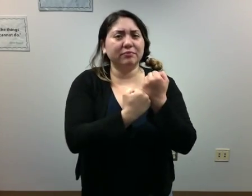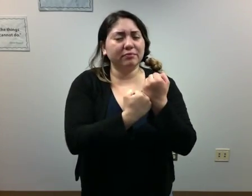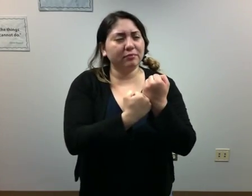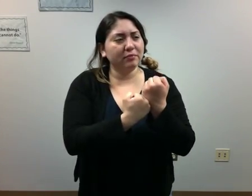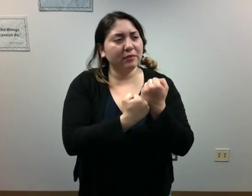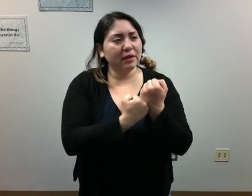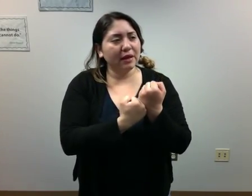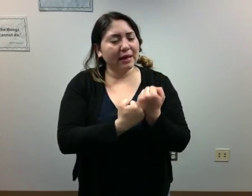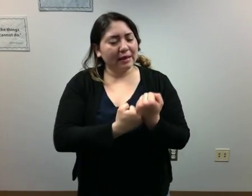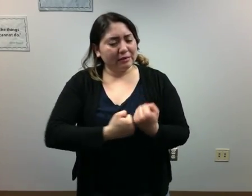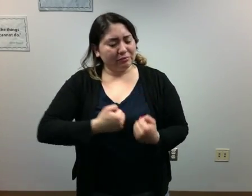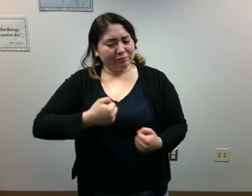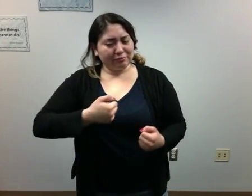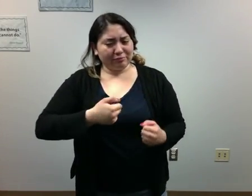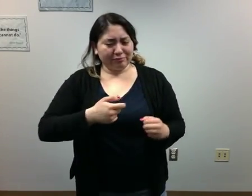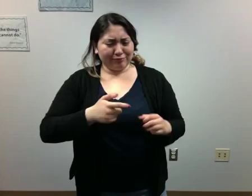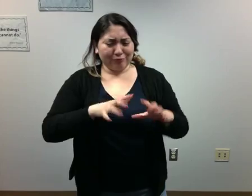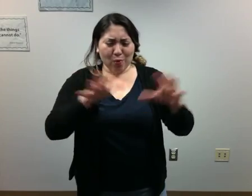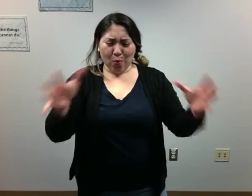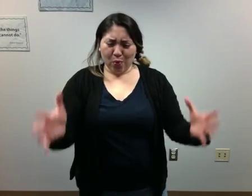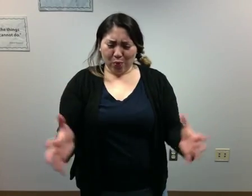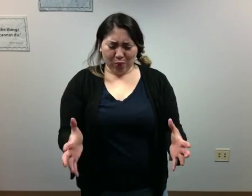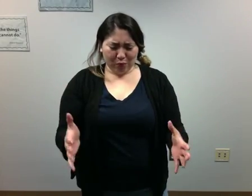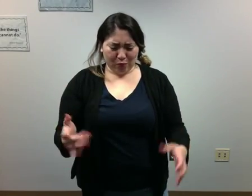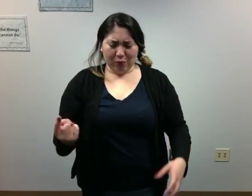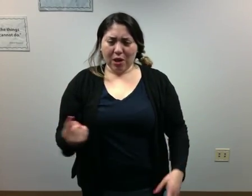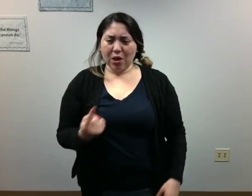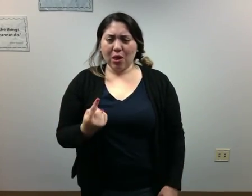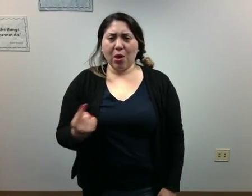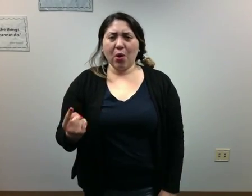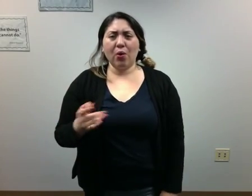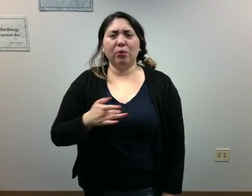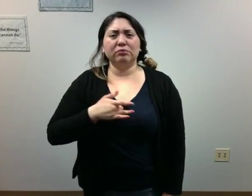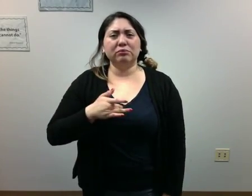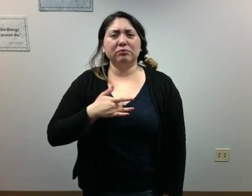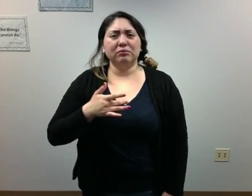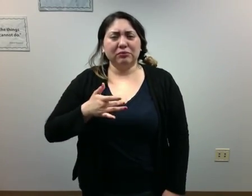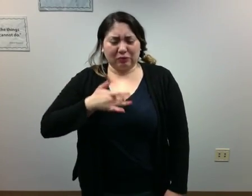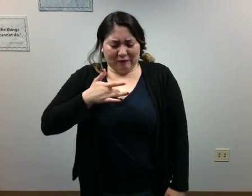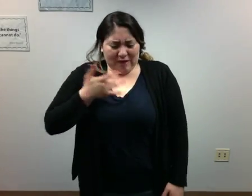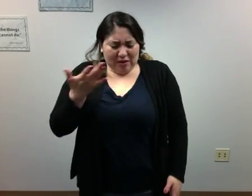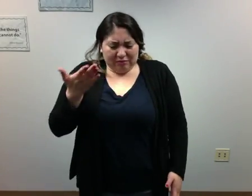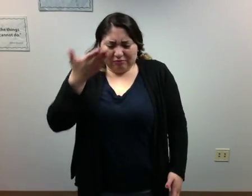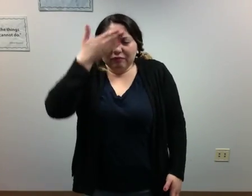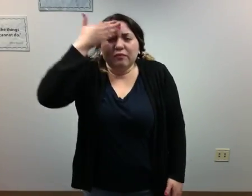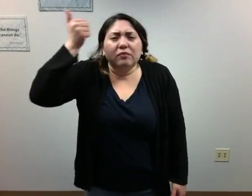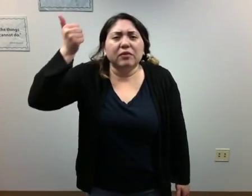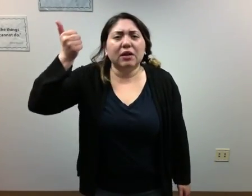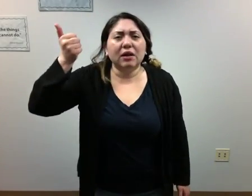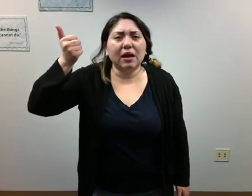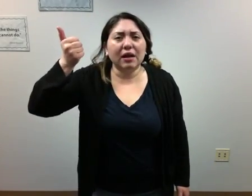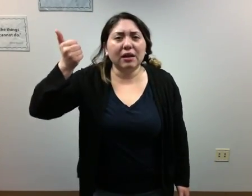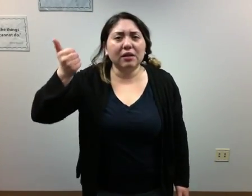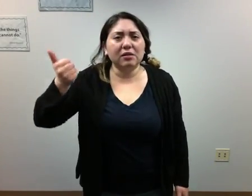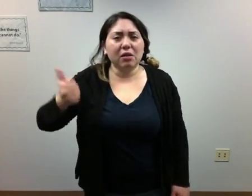we're alone in our feelings. We feel forgotten. Well, the fact